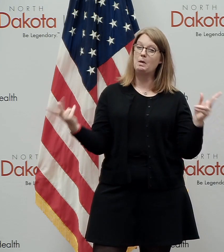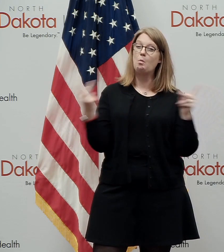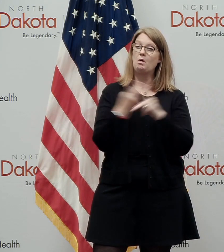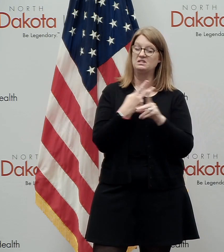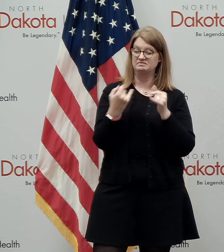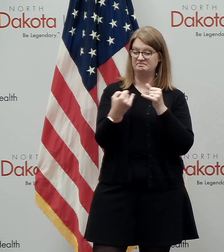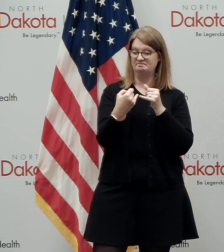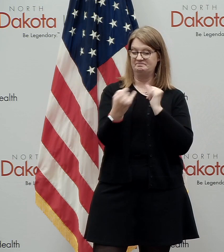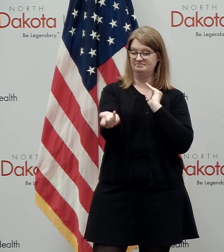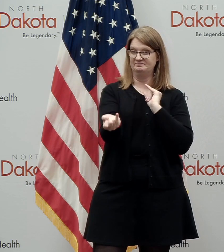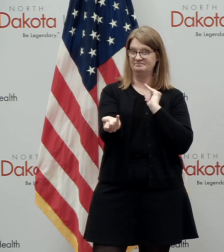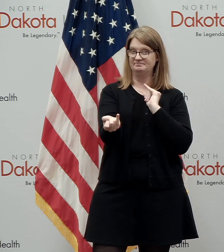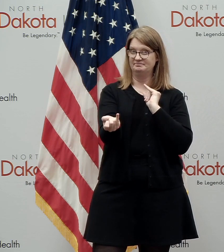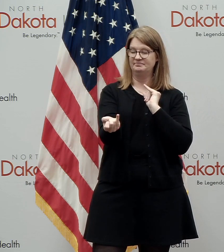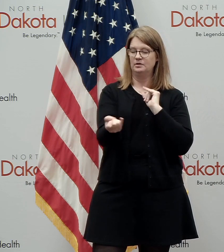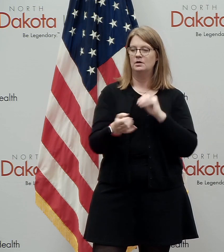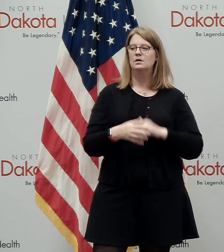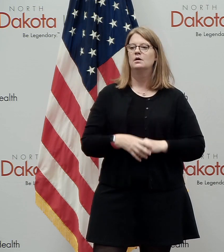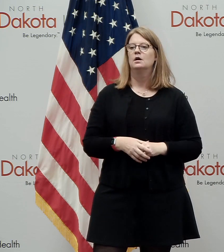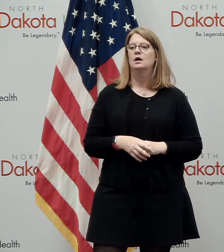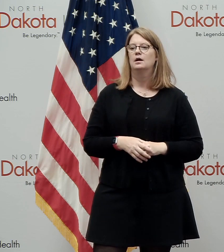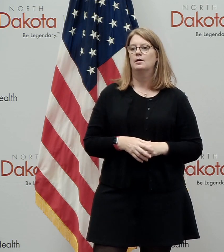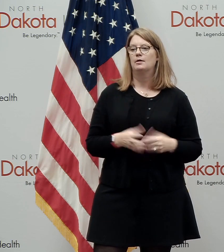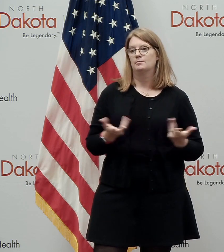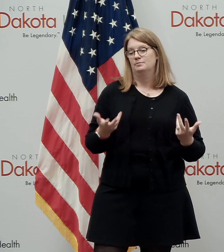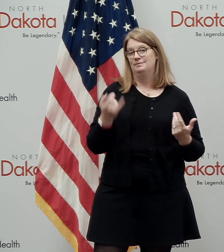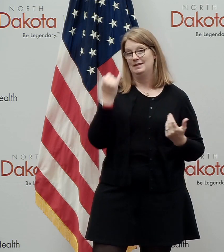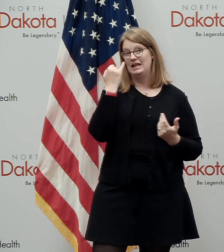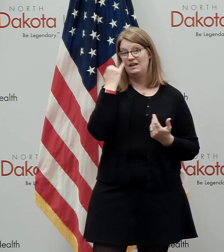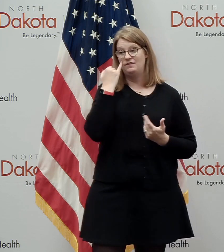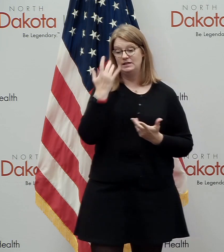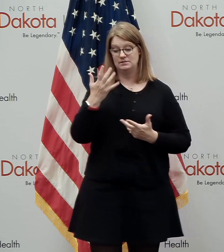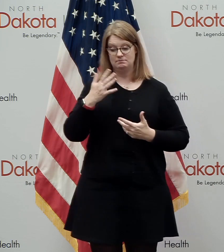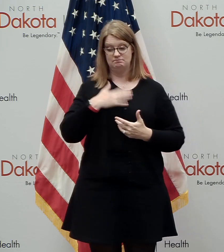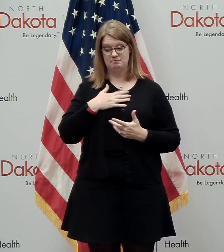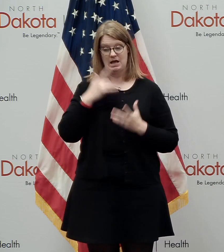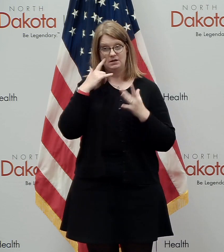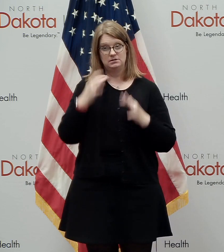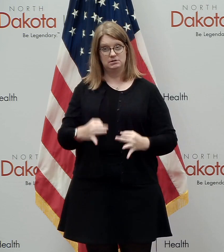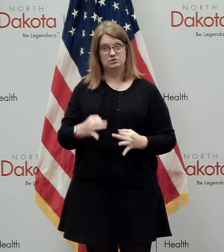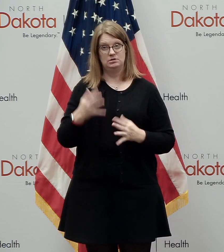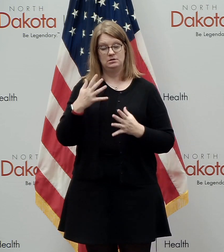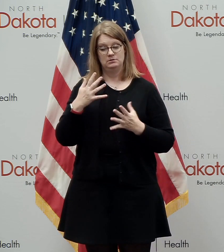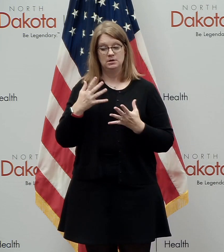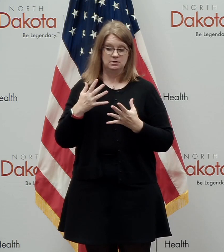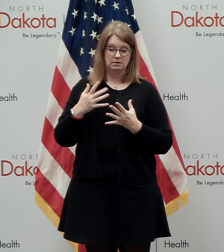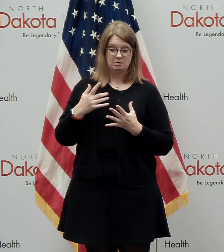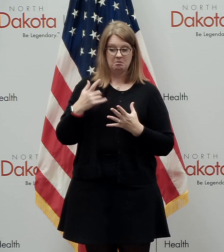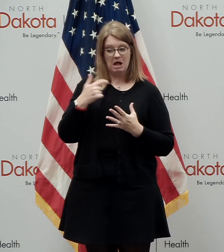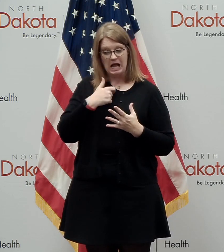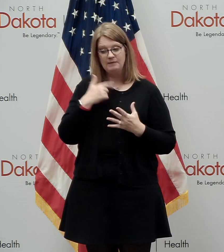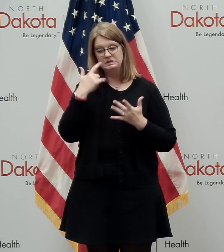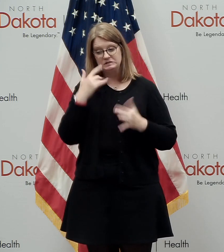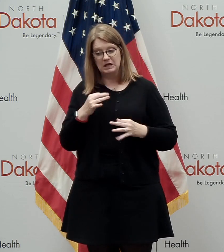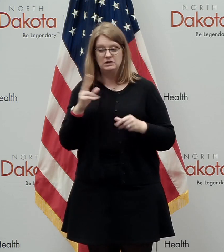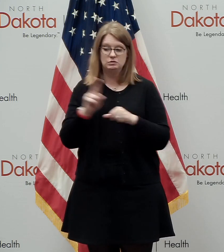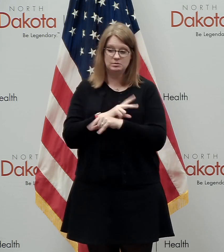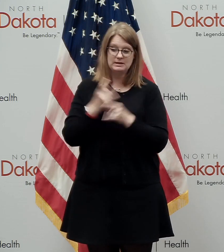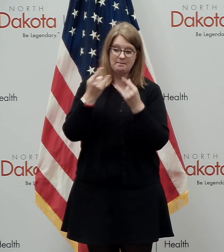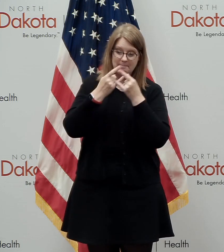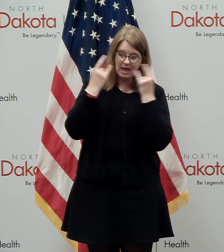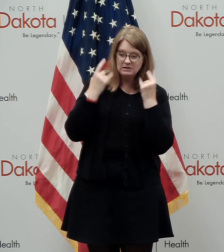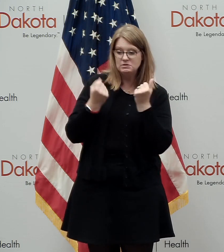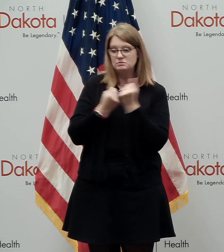is people might have done something if it's their choice and they're volunteering and they're doing it for their family, they're doing it for their school, they're